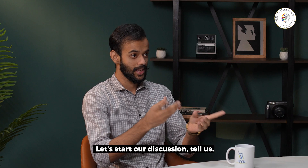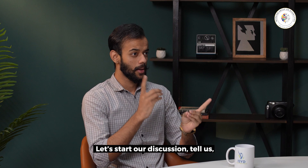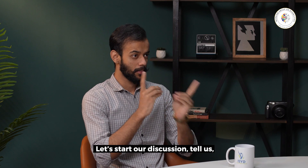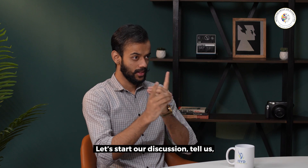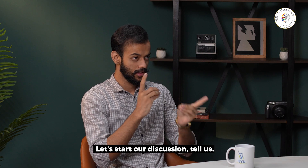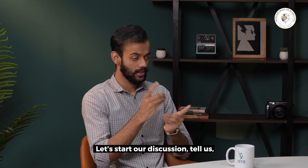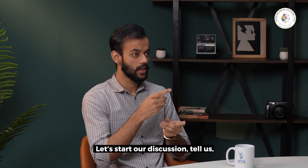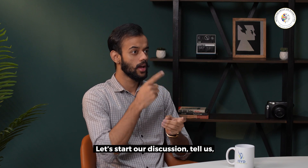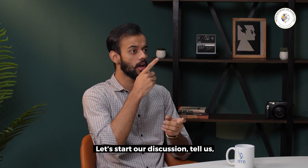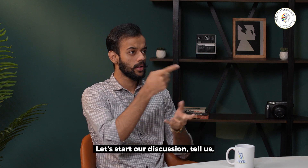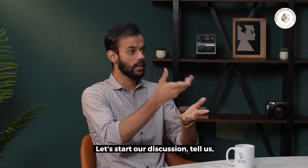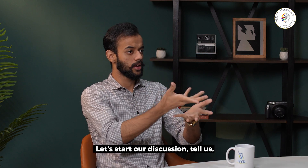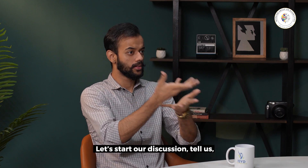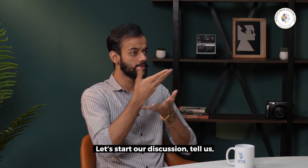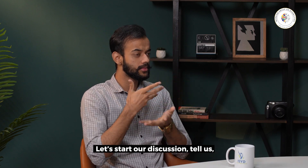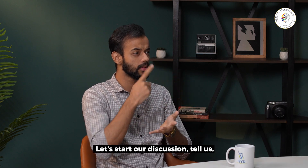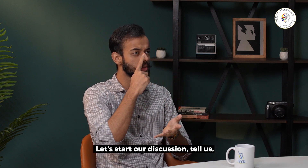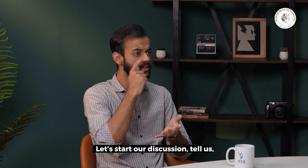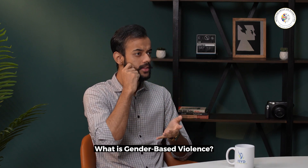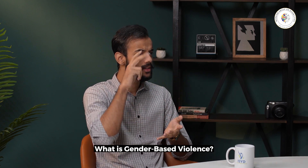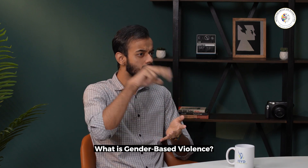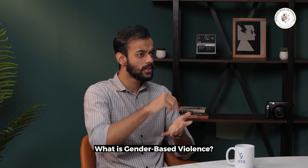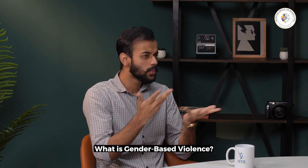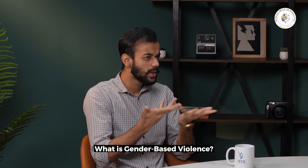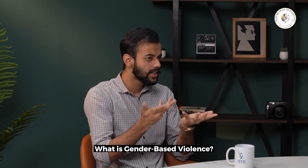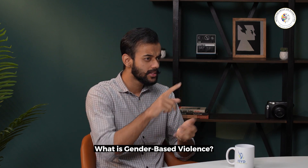Let's start our discussion. Tell us, what is gender based violence?